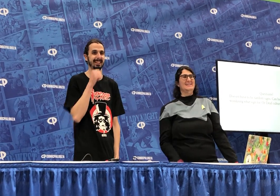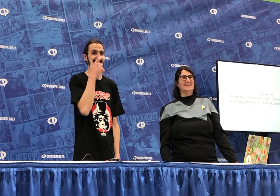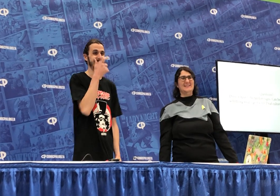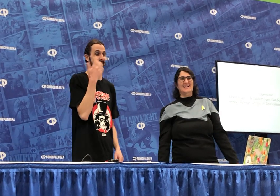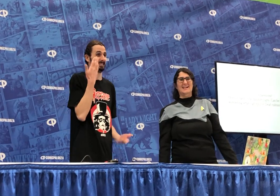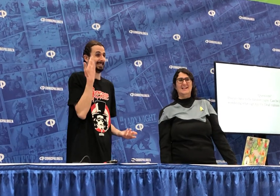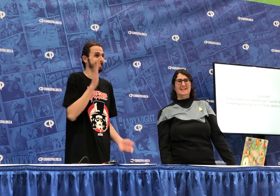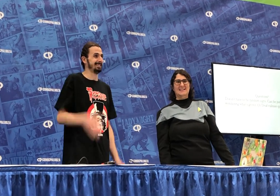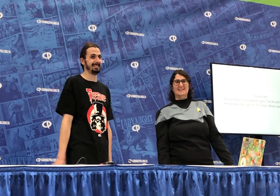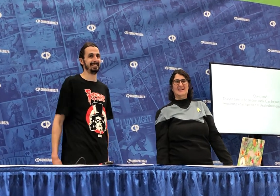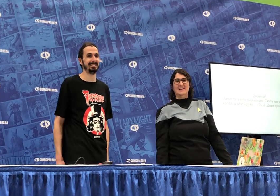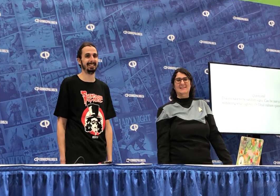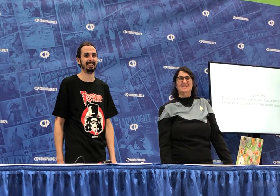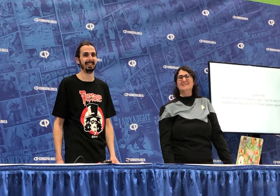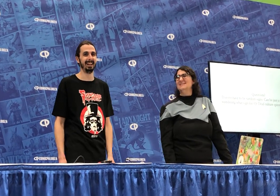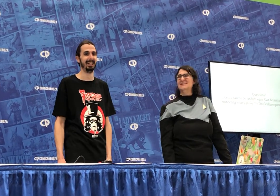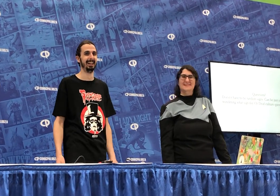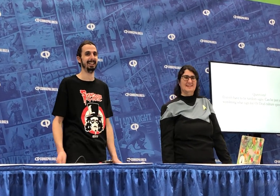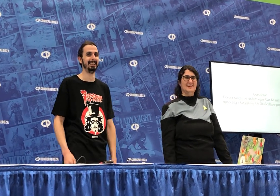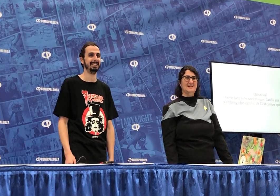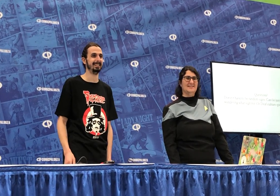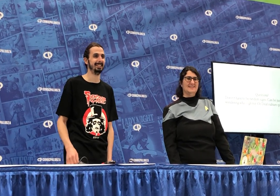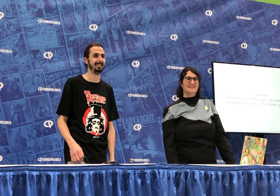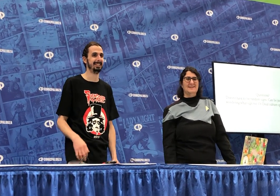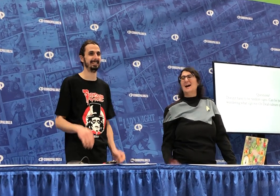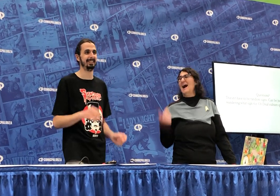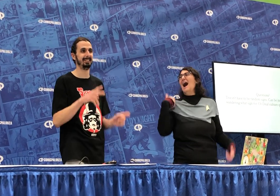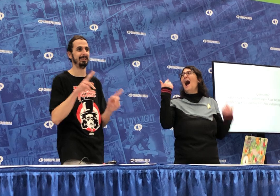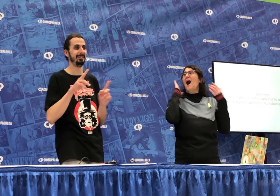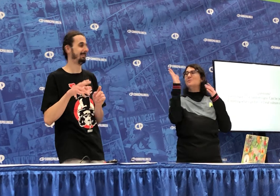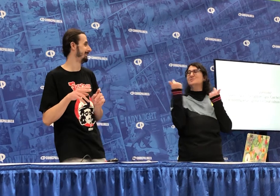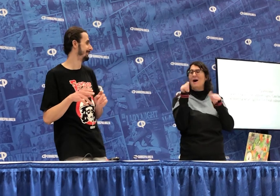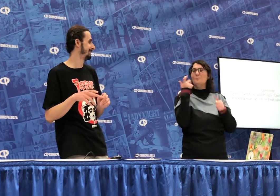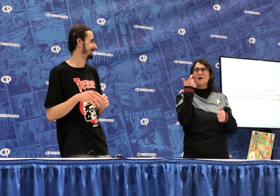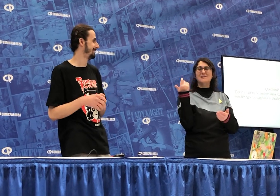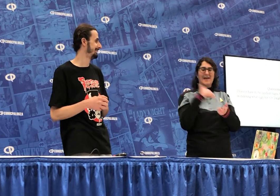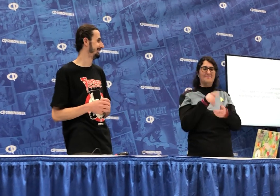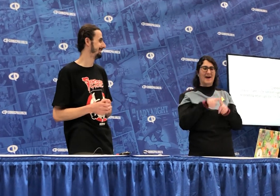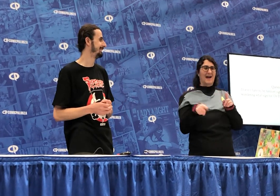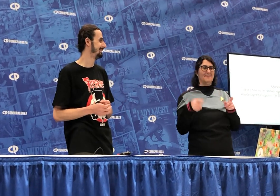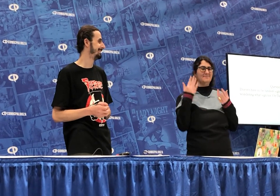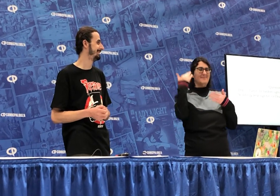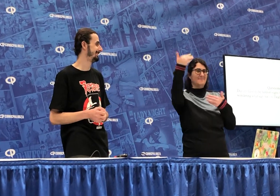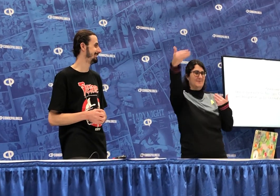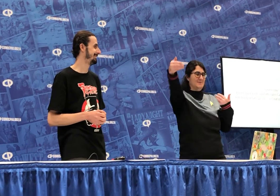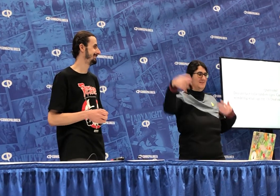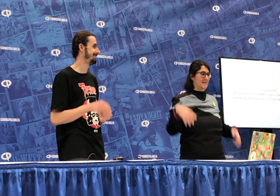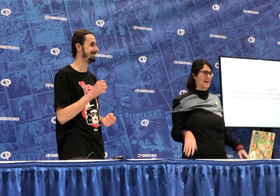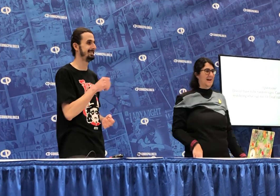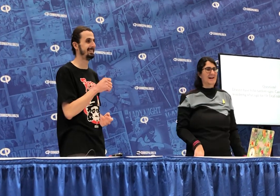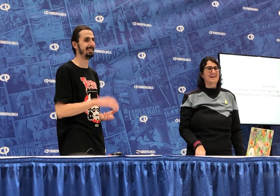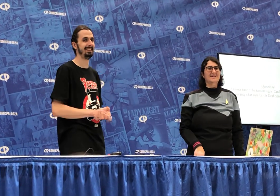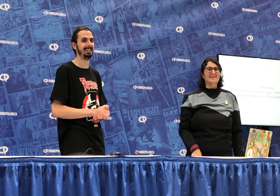know. He said, I don't know. Is it interesting? I haven't. I don't know. She said, I'll try to watch it again. I'll try to watch it again in the future.